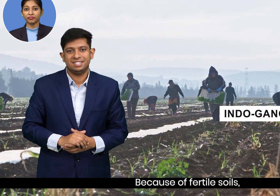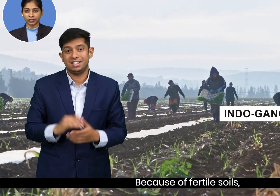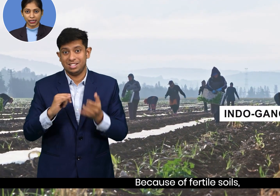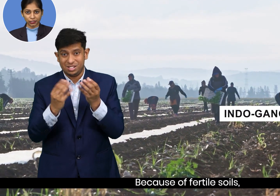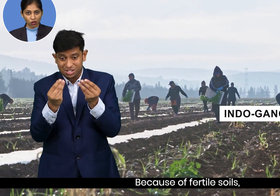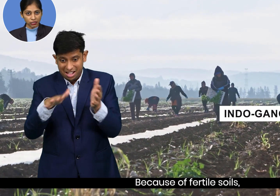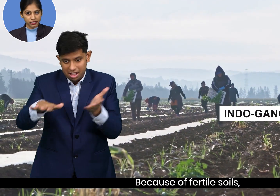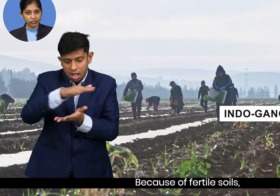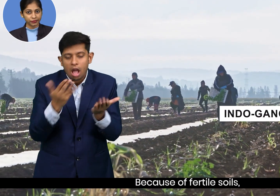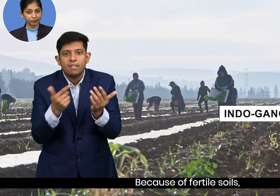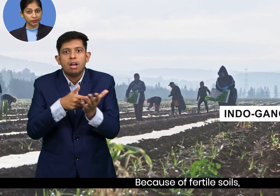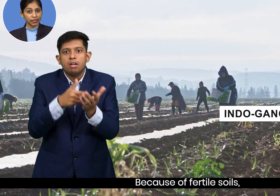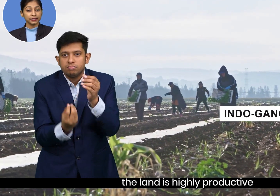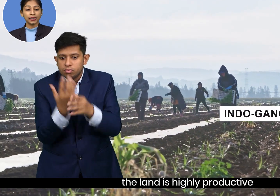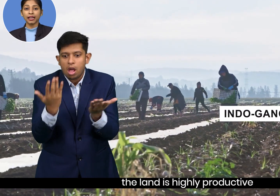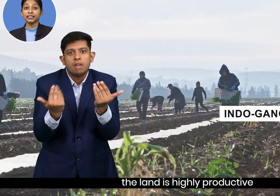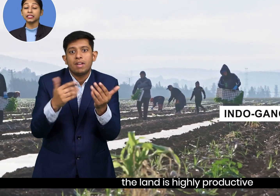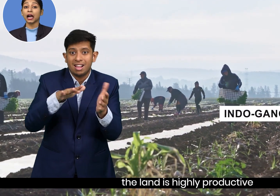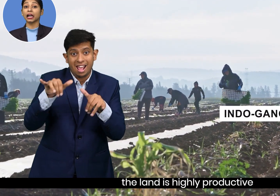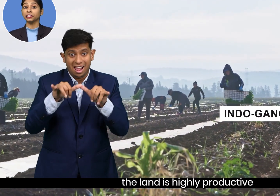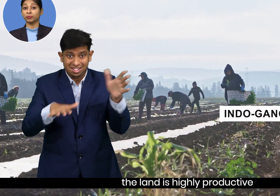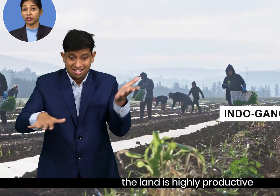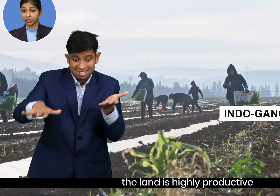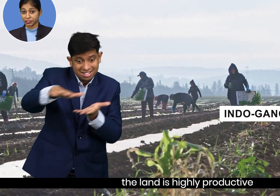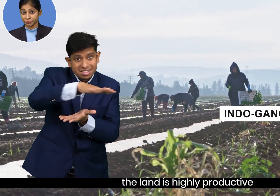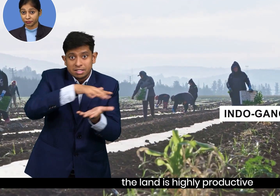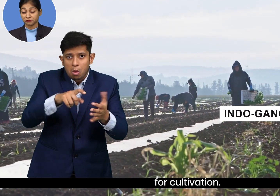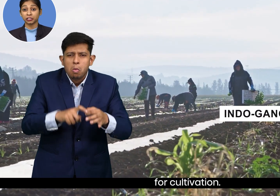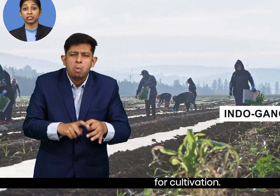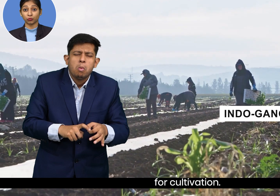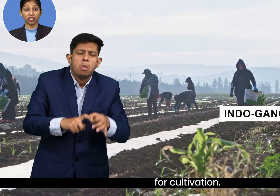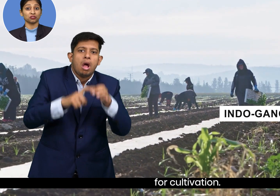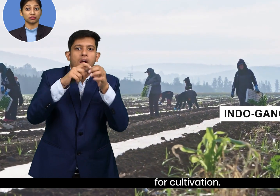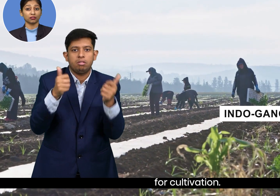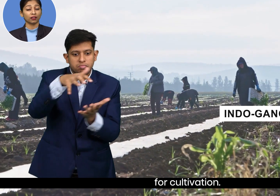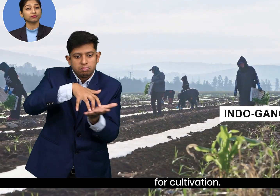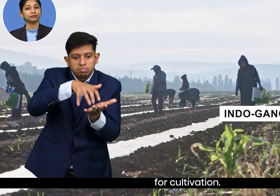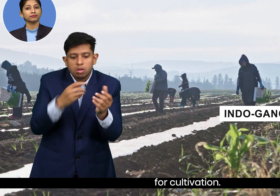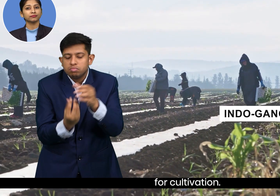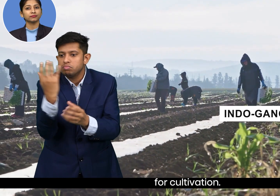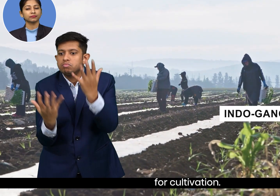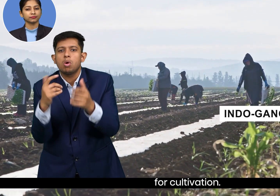Because of fertile soils, the land is highly productive for cultivation.